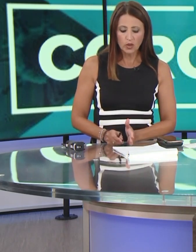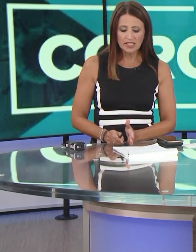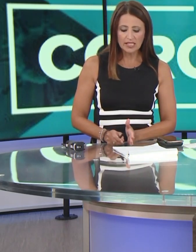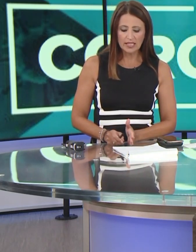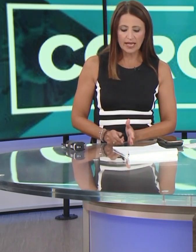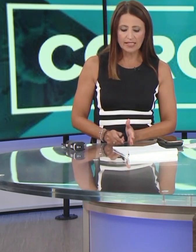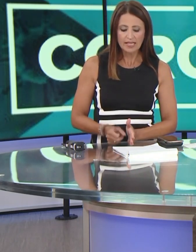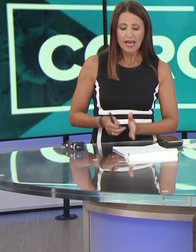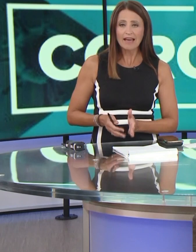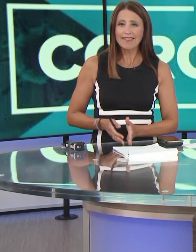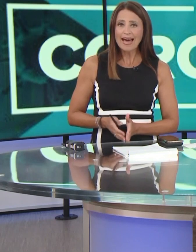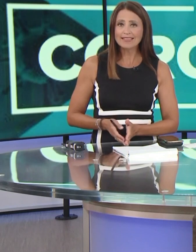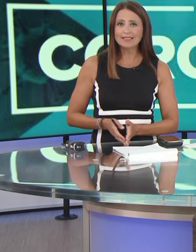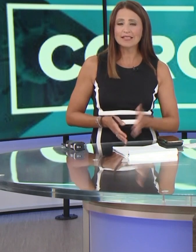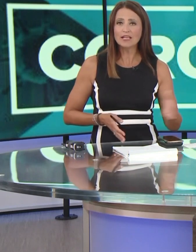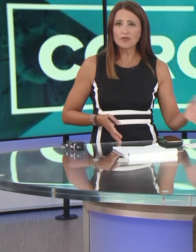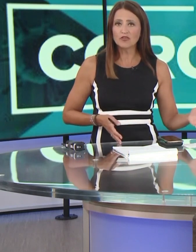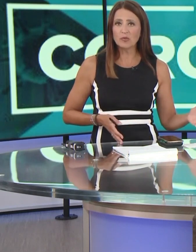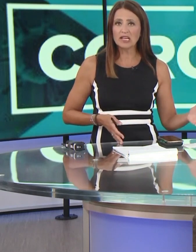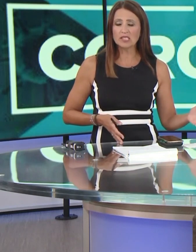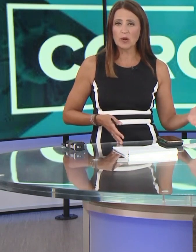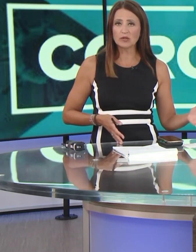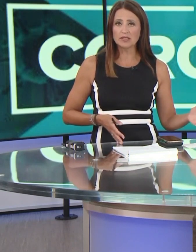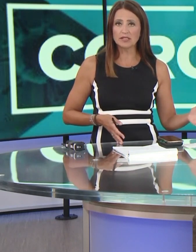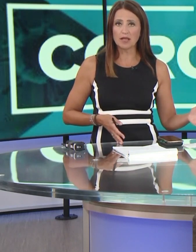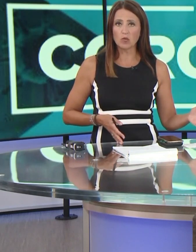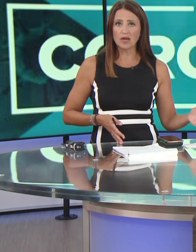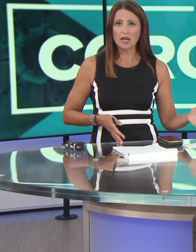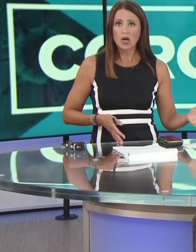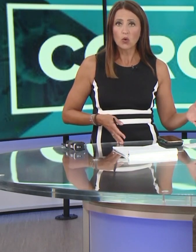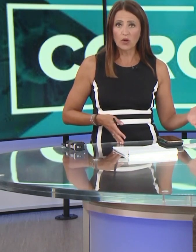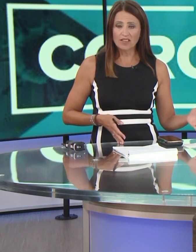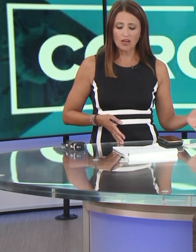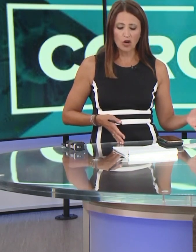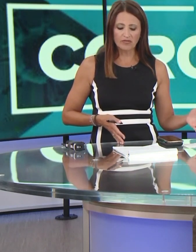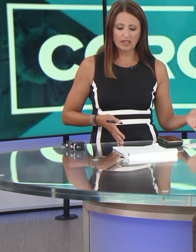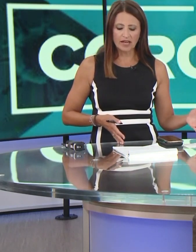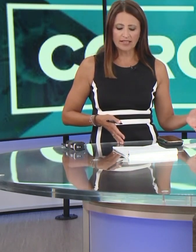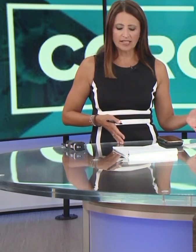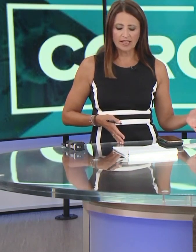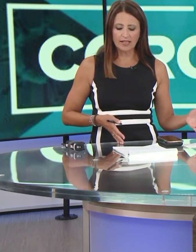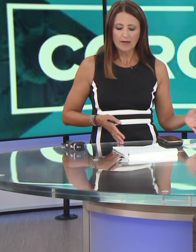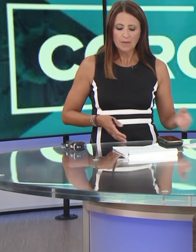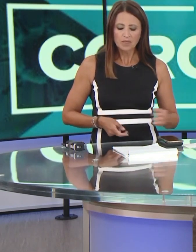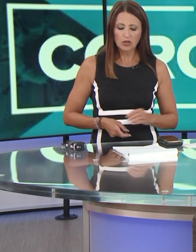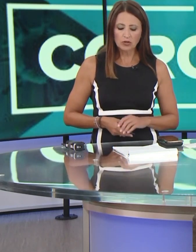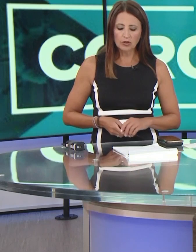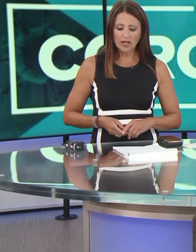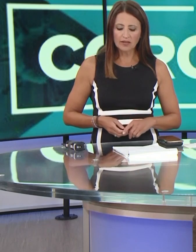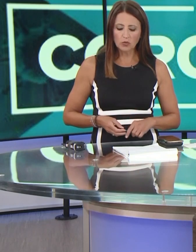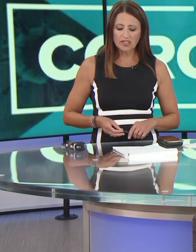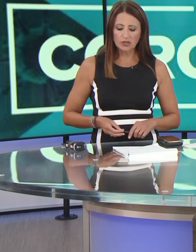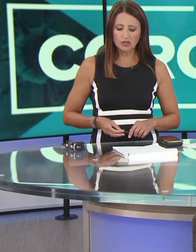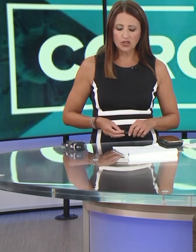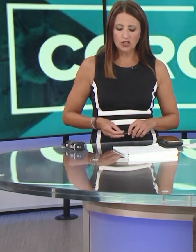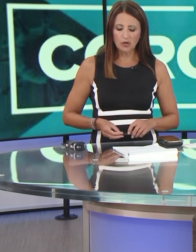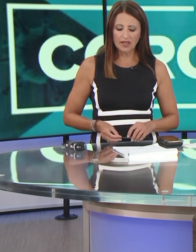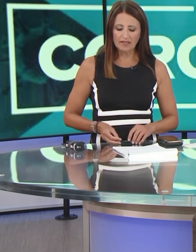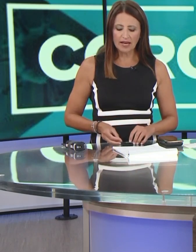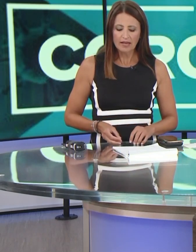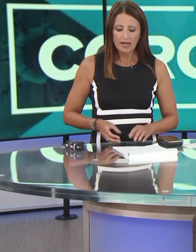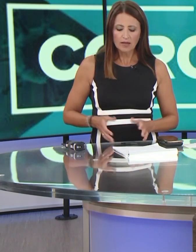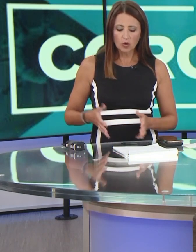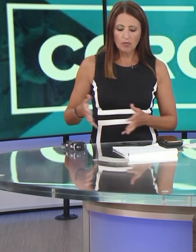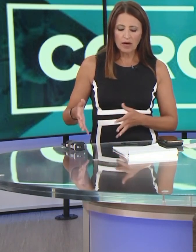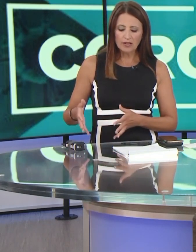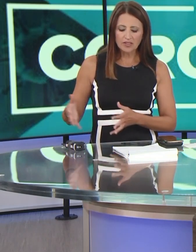for 14 days, and that is if you've been exposed to someone with COVID-19. They're learning, the research is showing